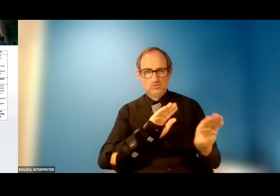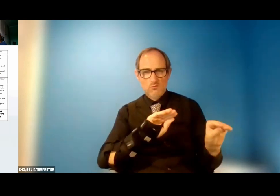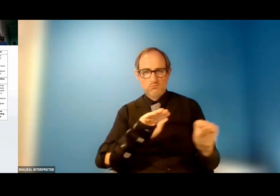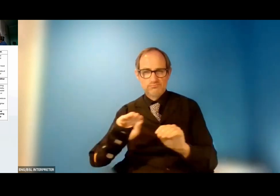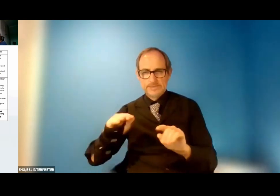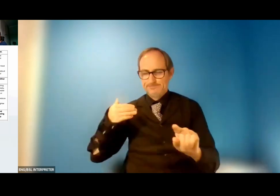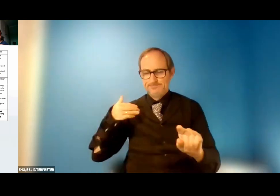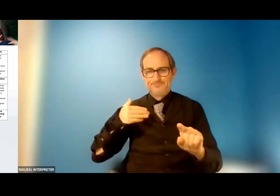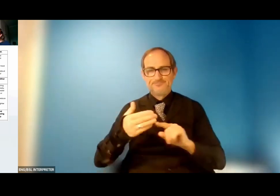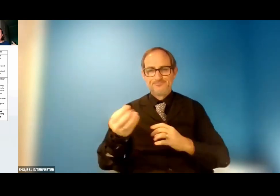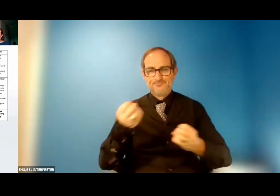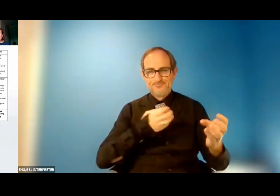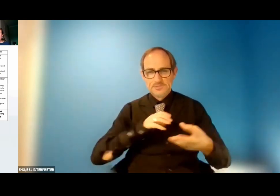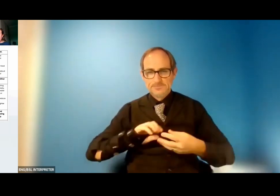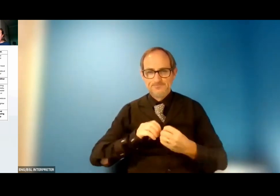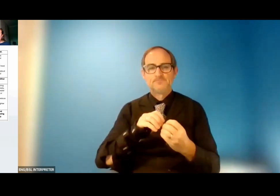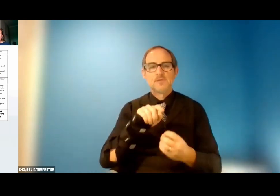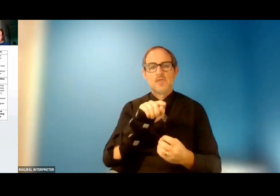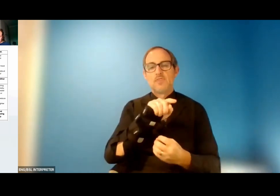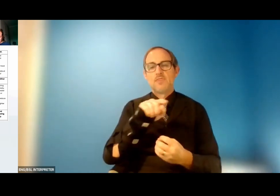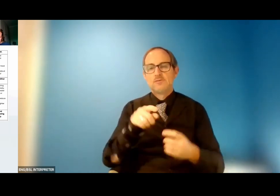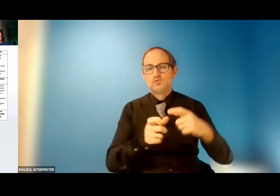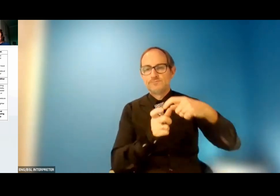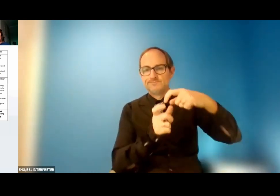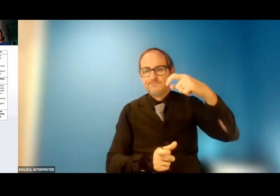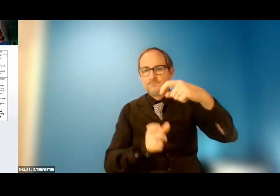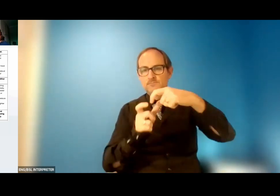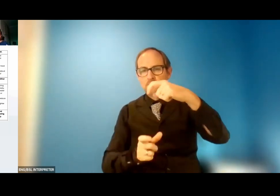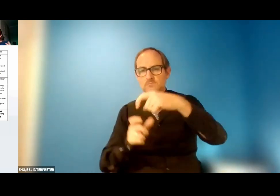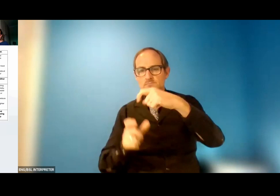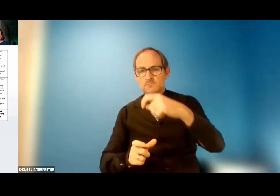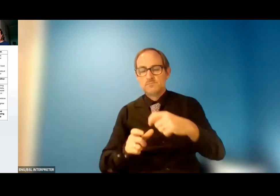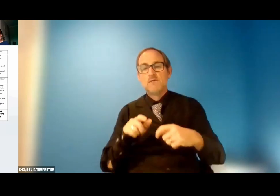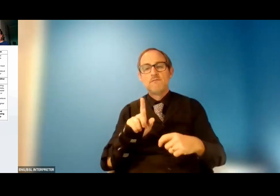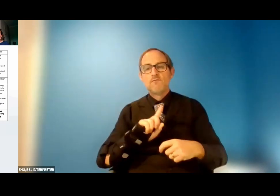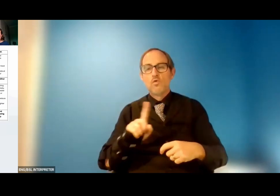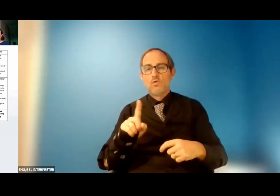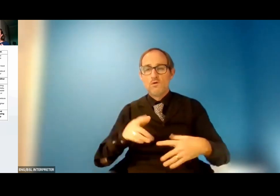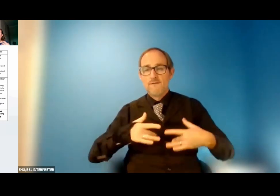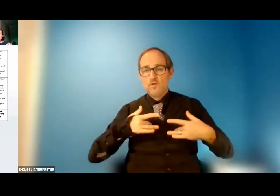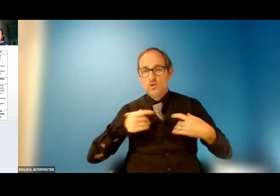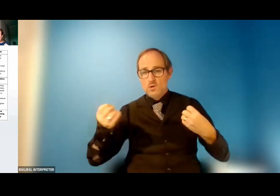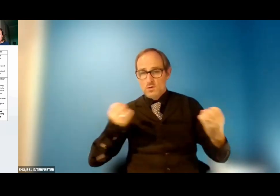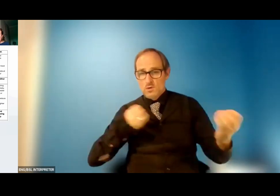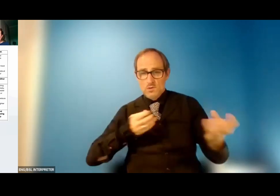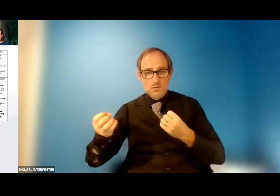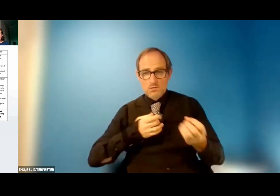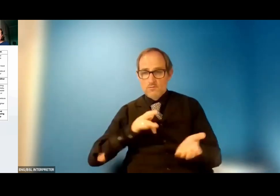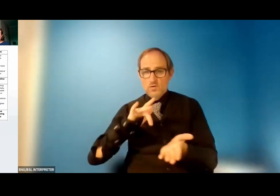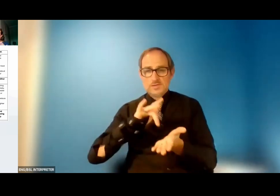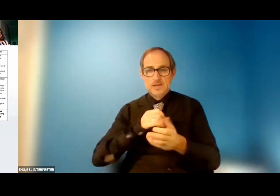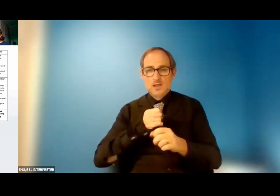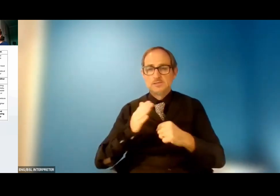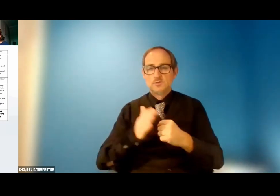views and ideas of lots of different people across the city system. And we sit after the workshops, we